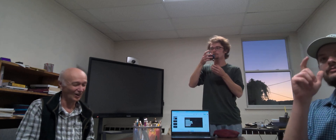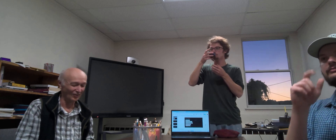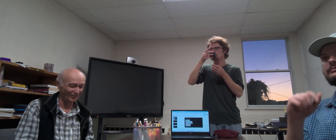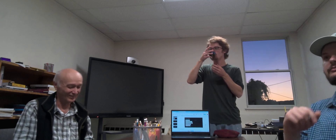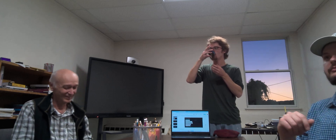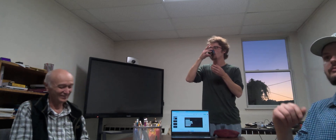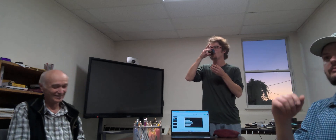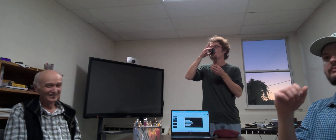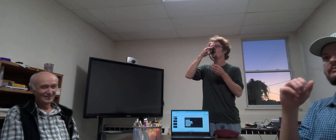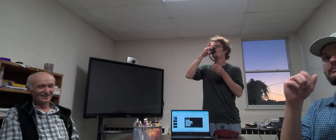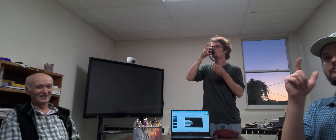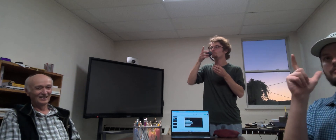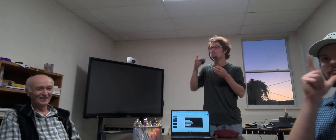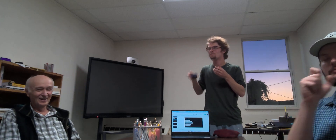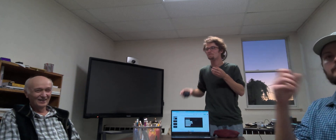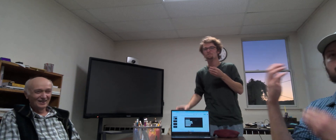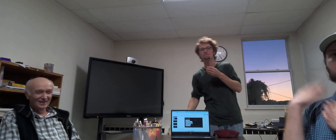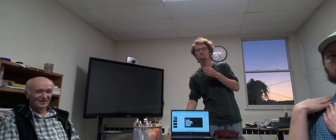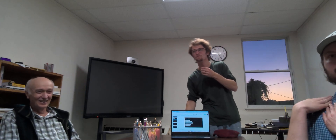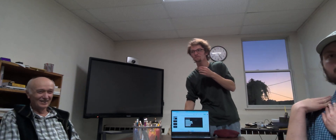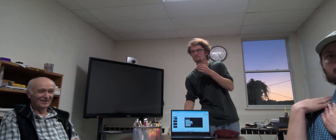Okay. it's medicine.